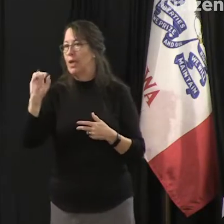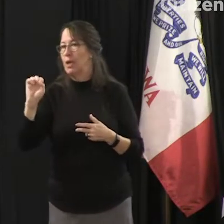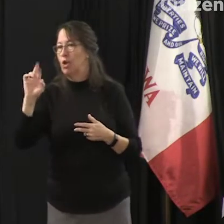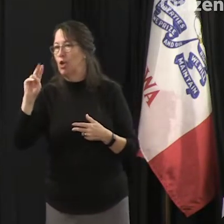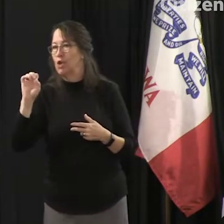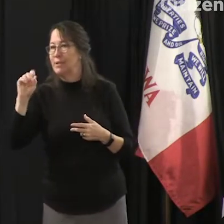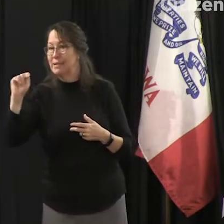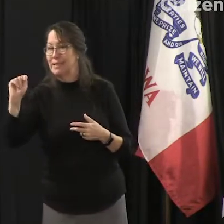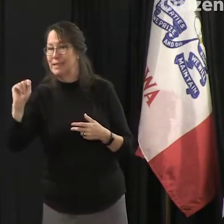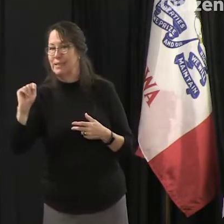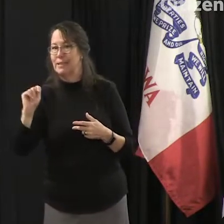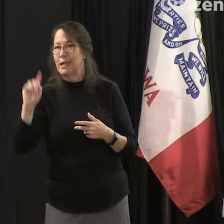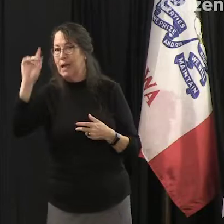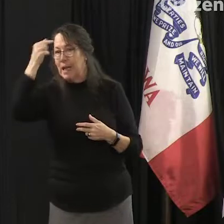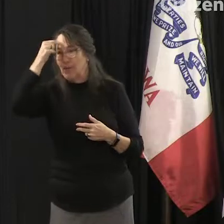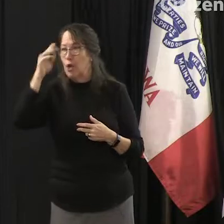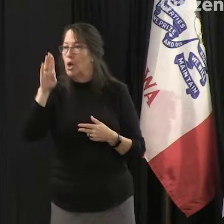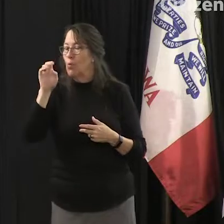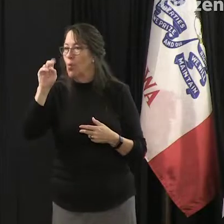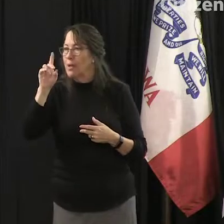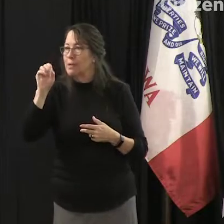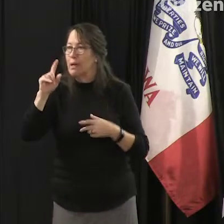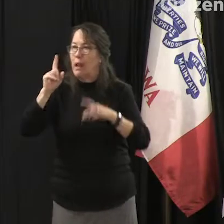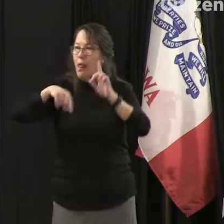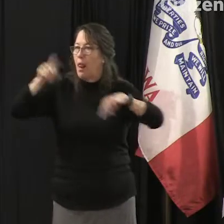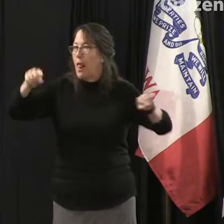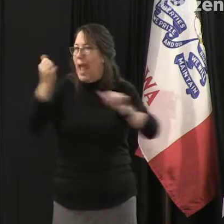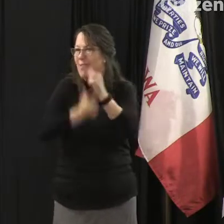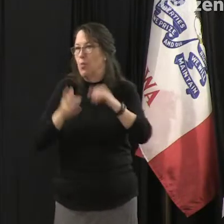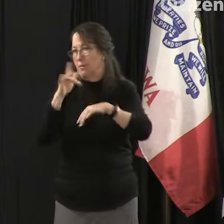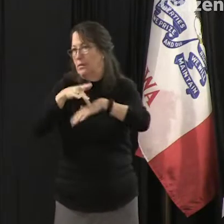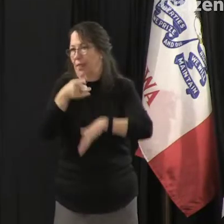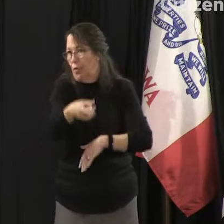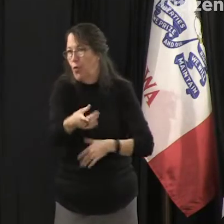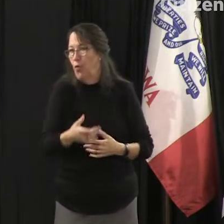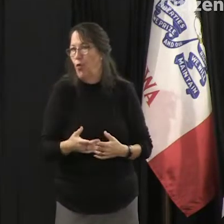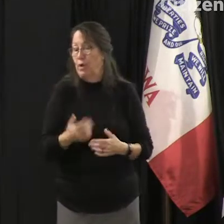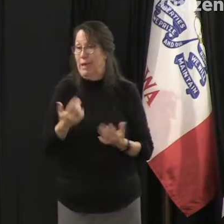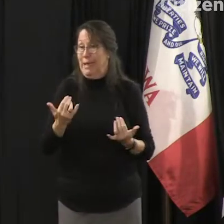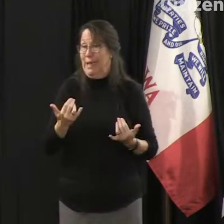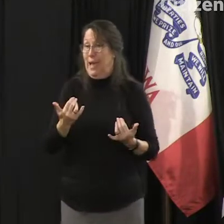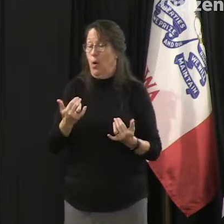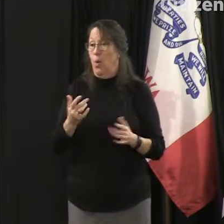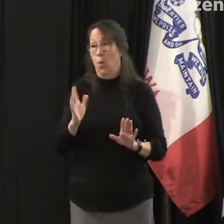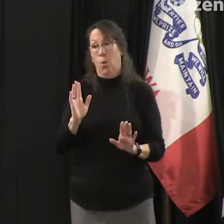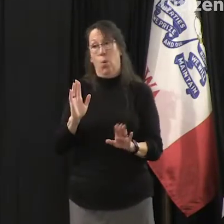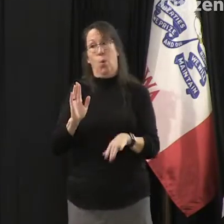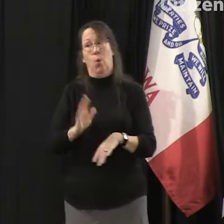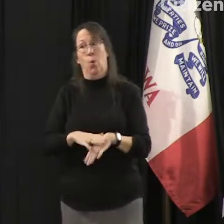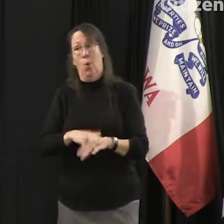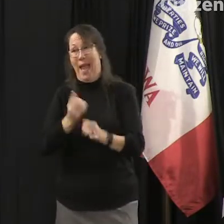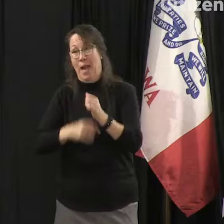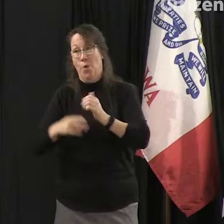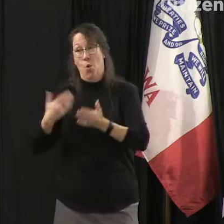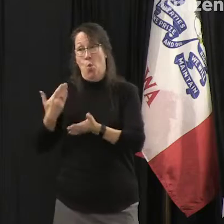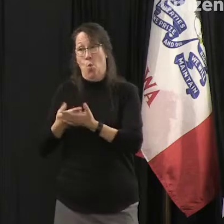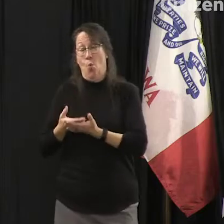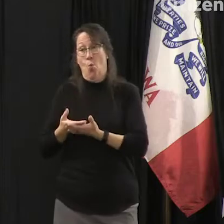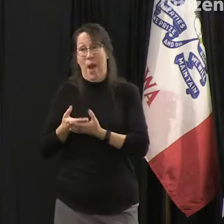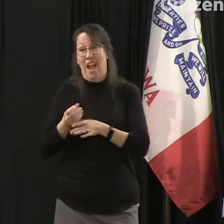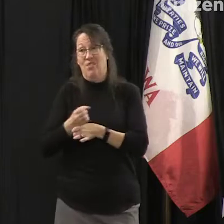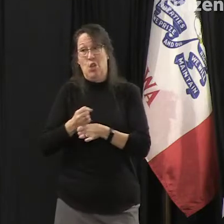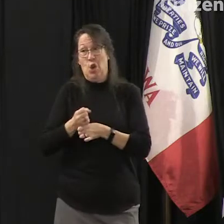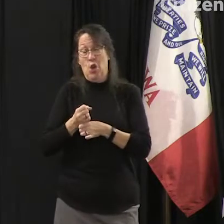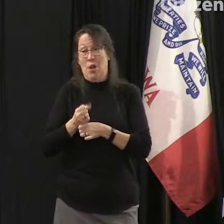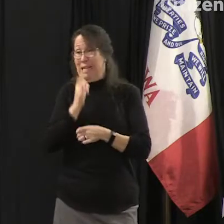had Governor Branstad. So it's all, you know, I've said now, woe to any politician that comes to Iowa that doesn't go to